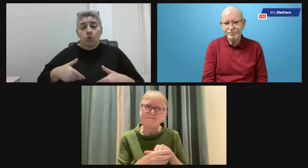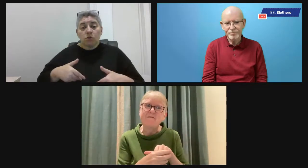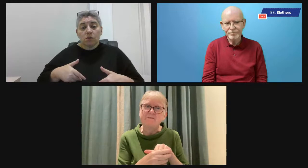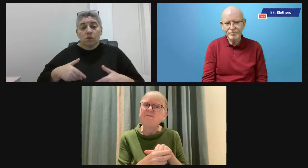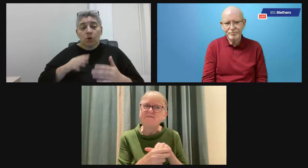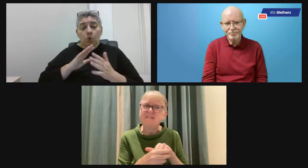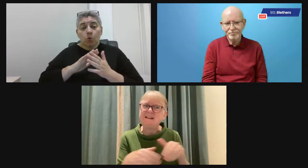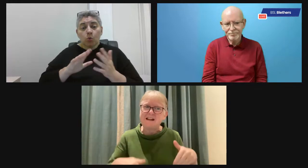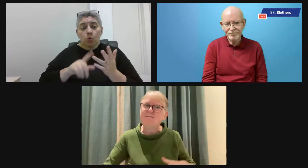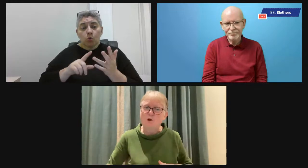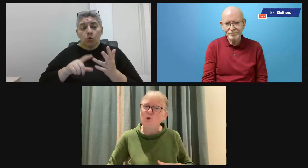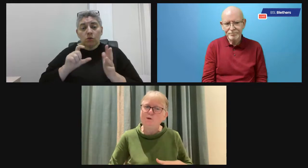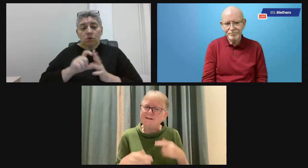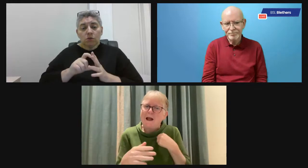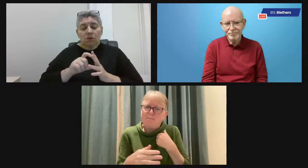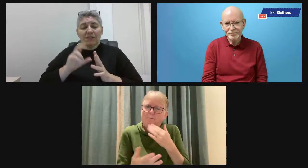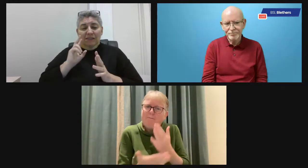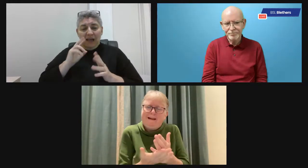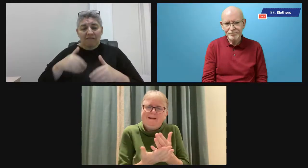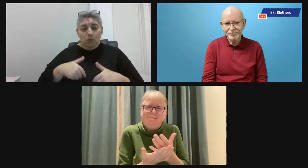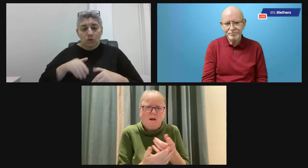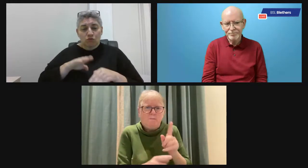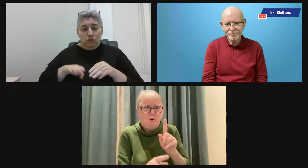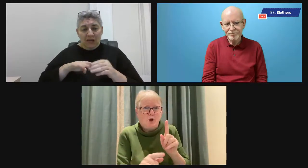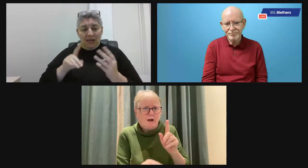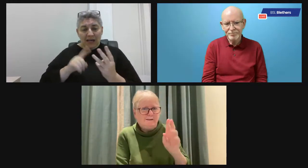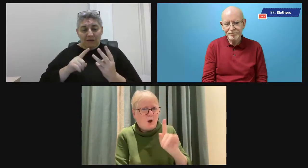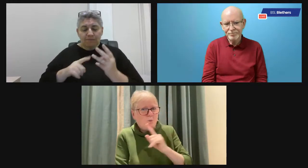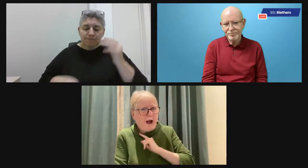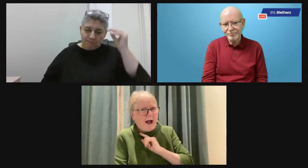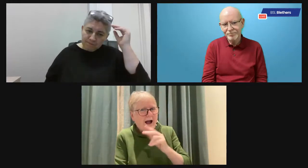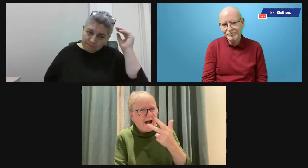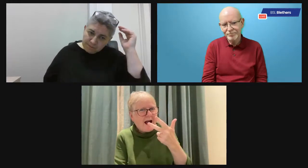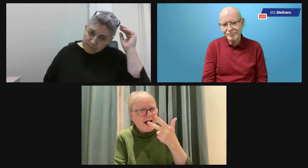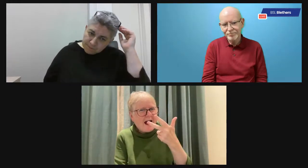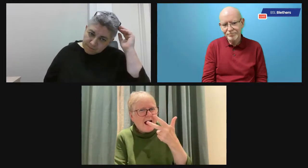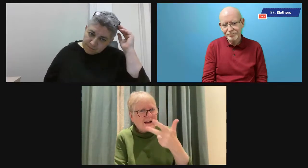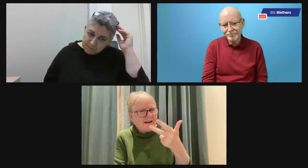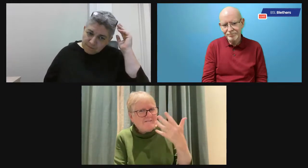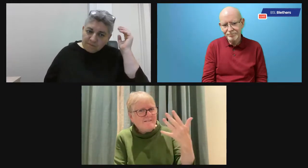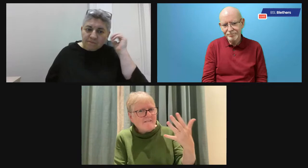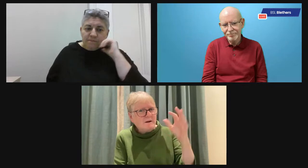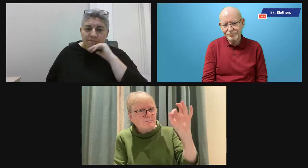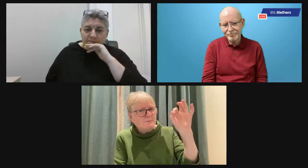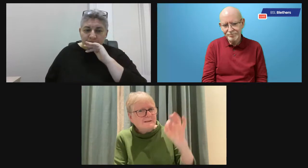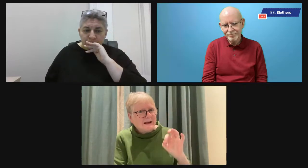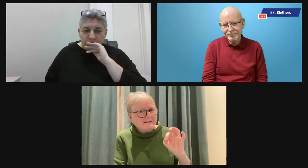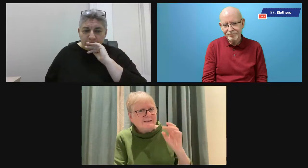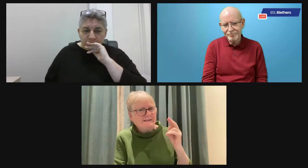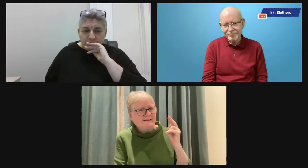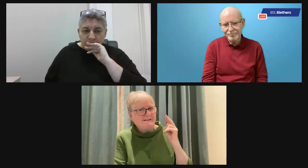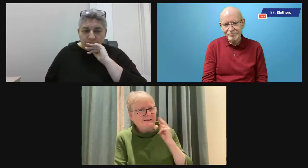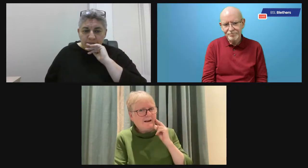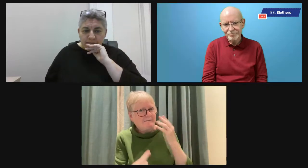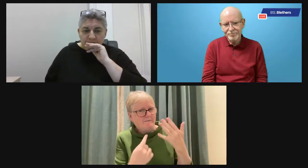training in deafhood as well. I think that's really important. I really believe in that because